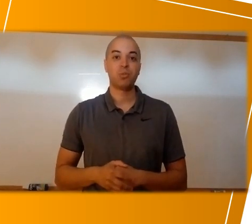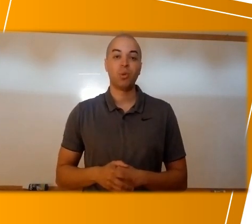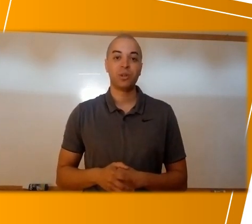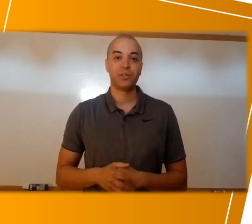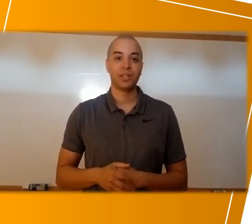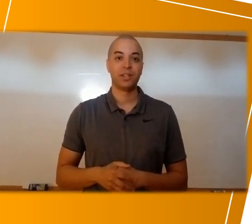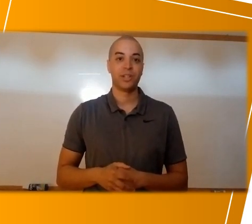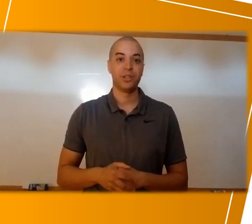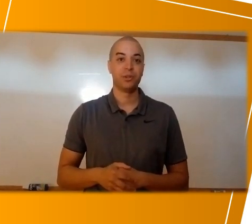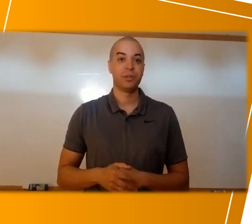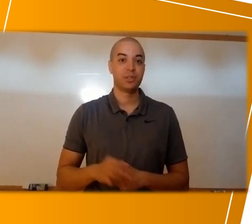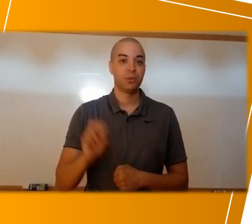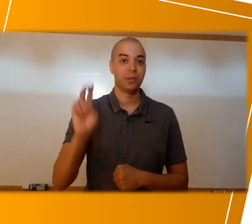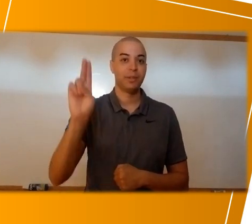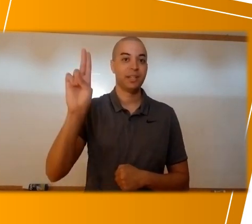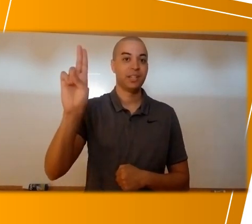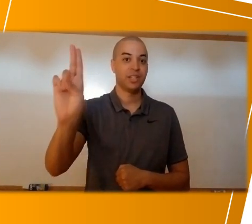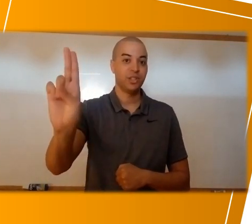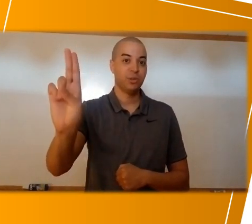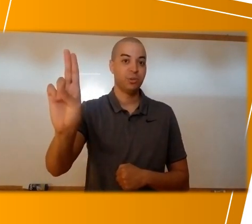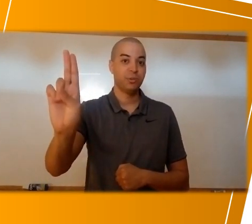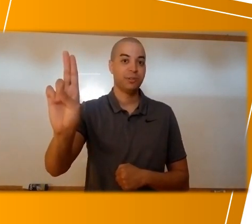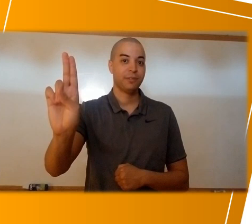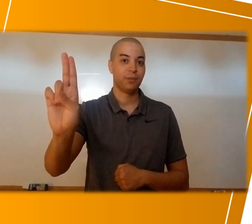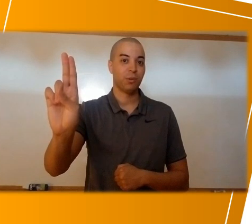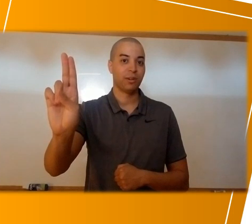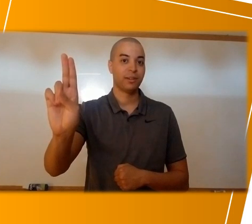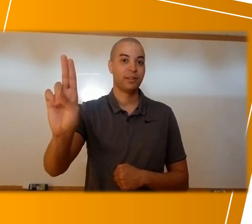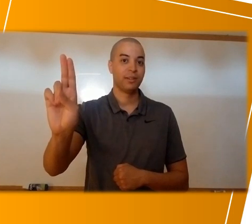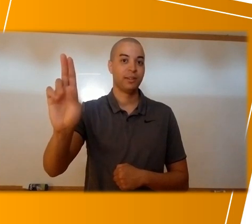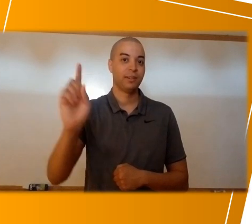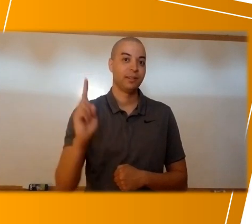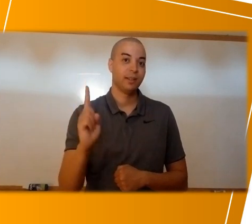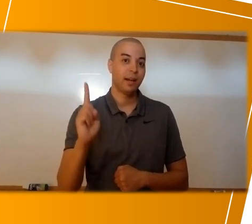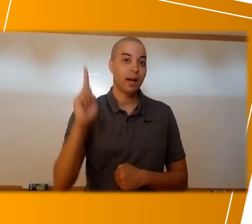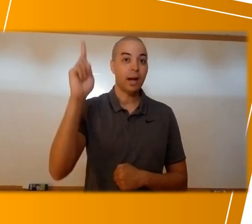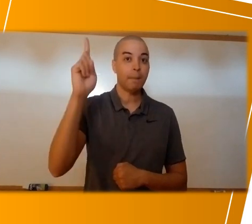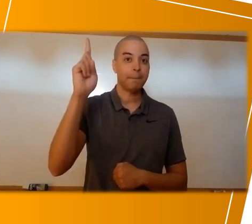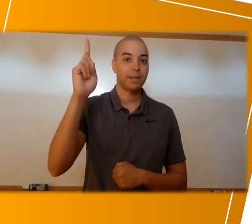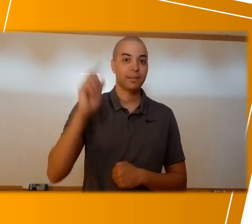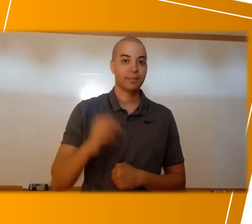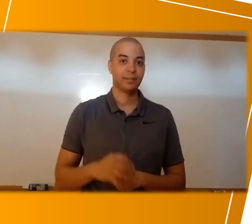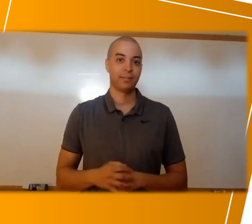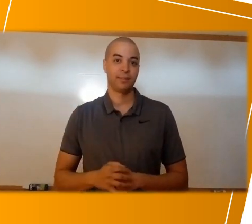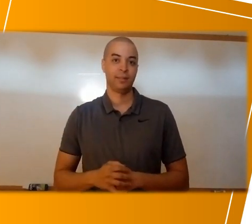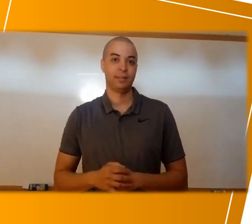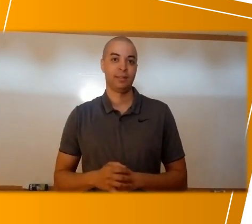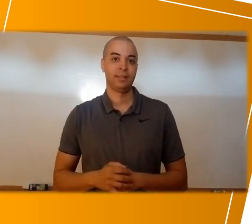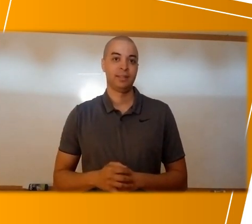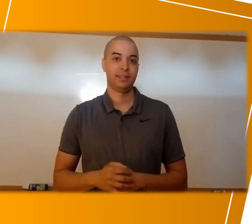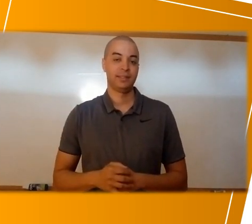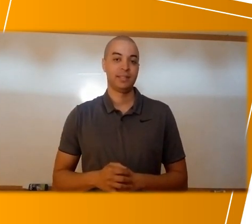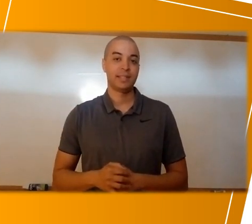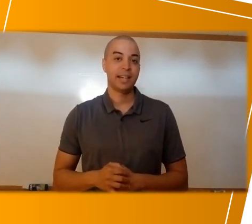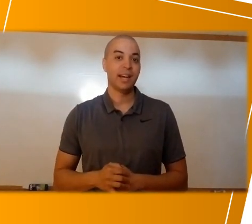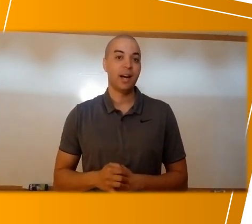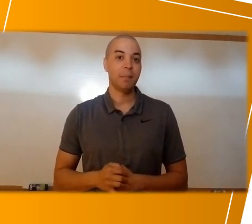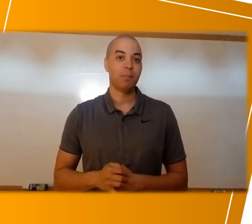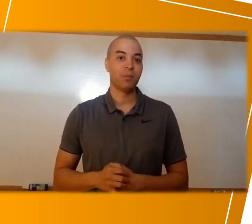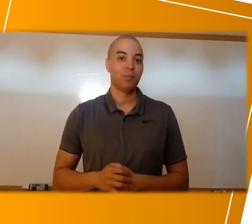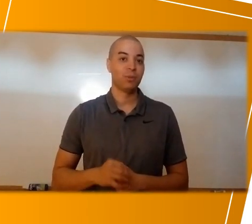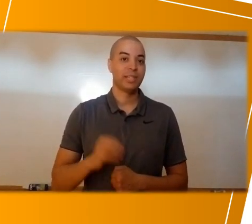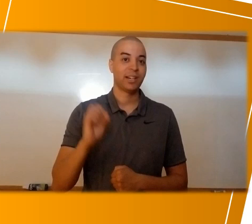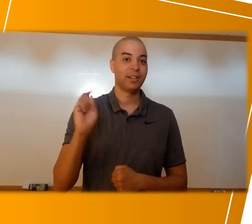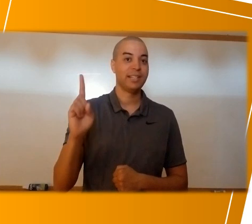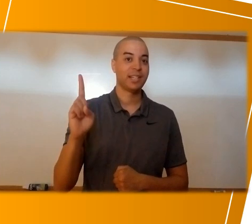Our first word for letter U is going to be U for up. To sign